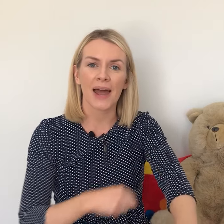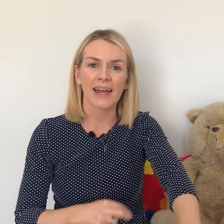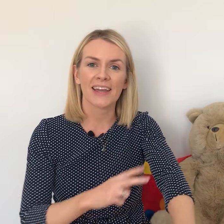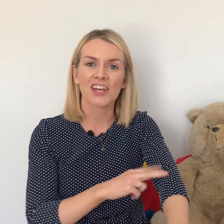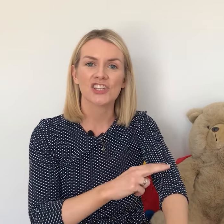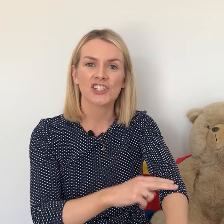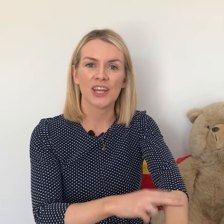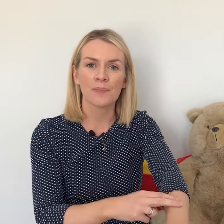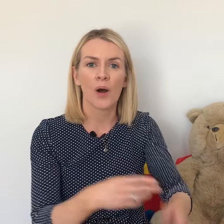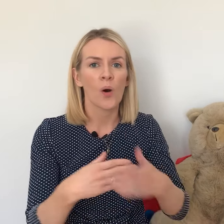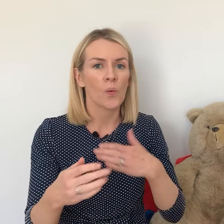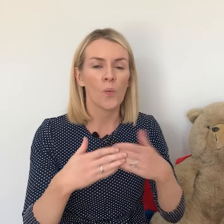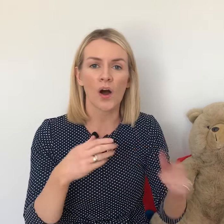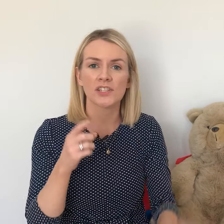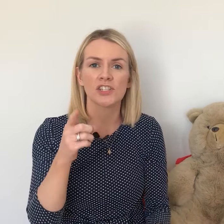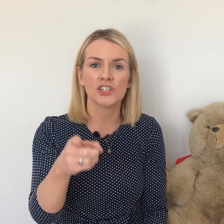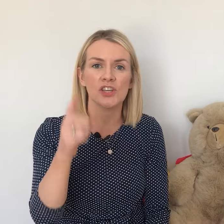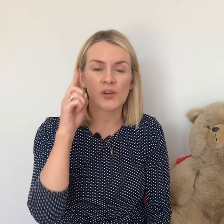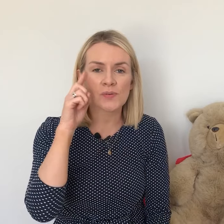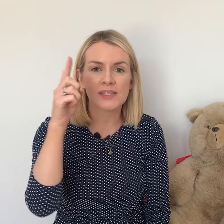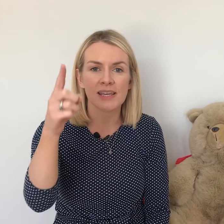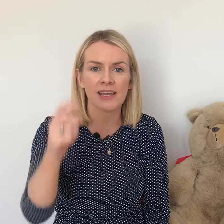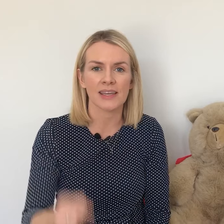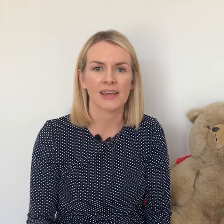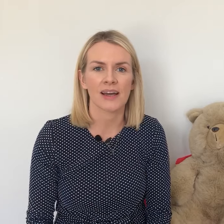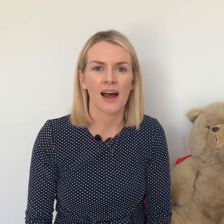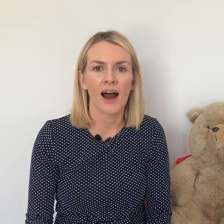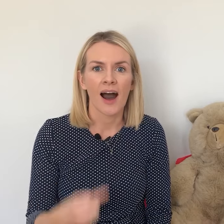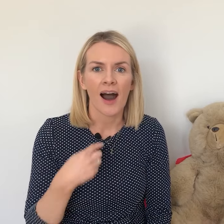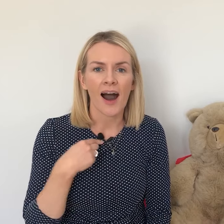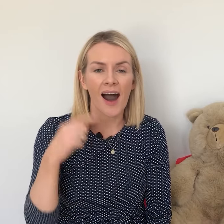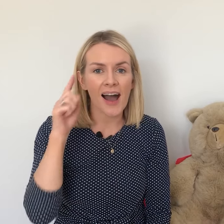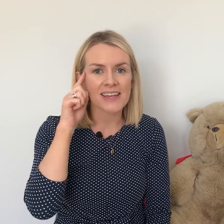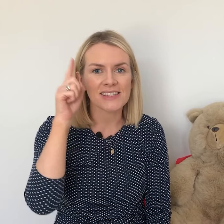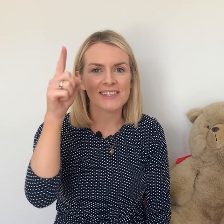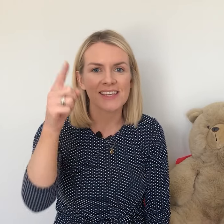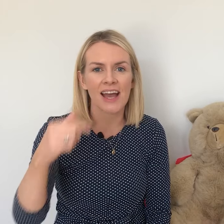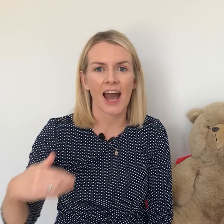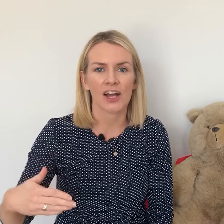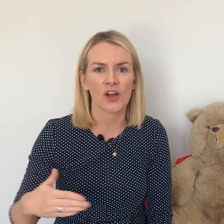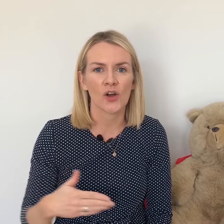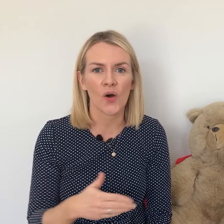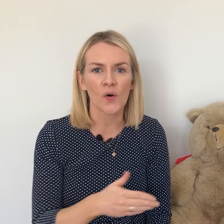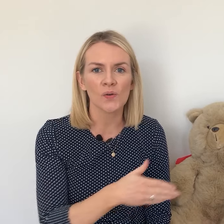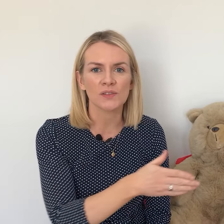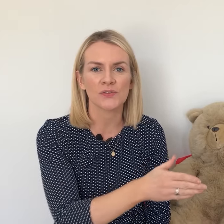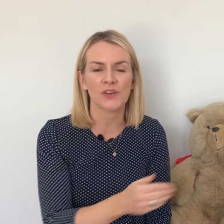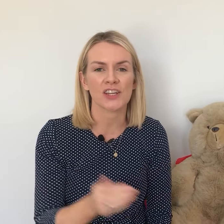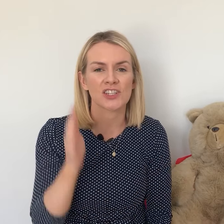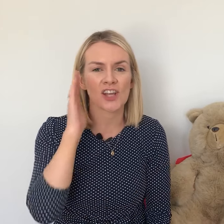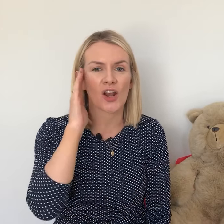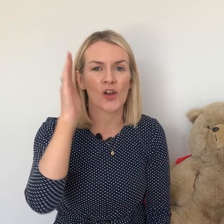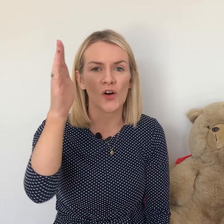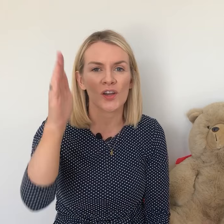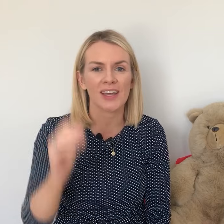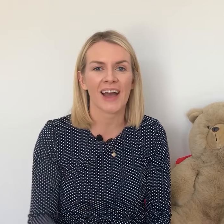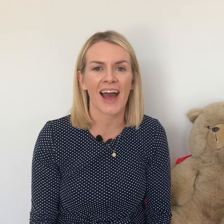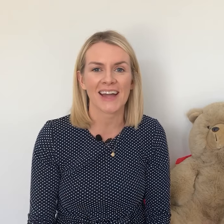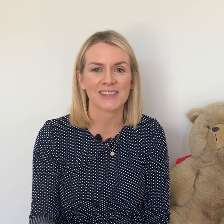Black sheep, what do you see? I see a goldfish looking at